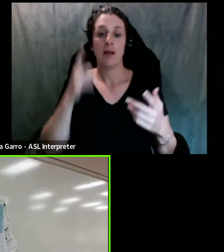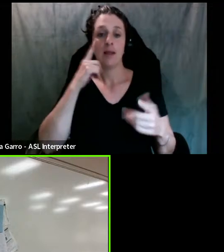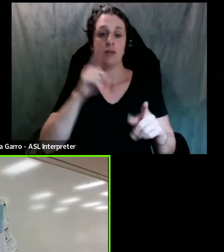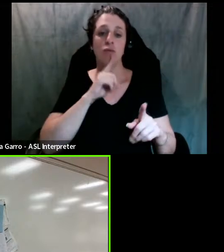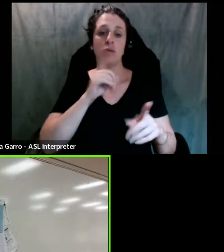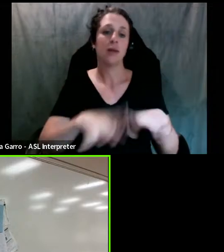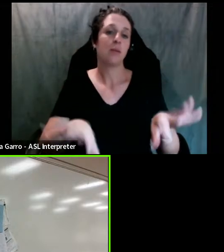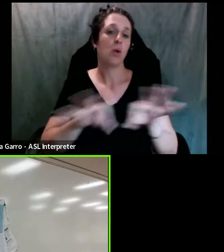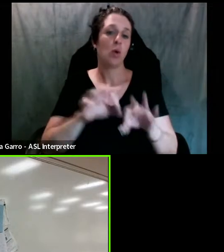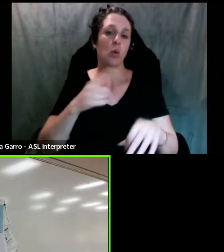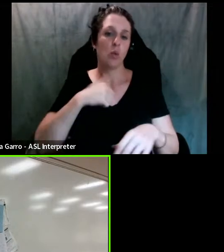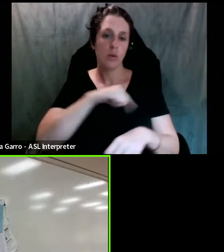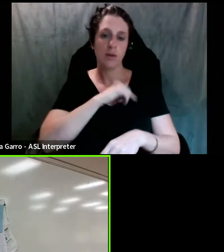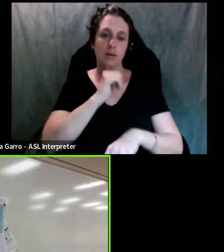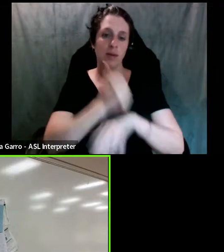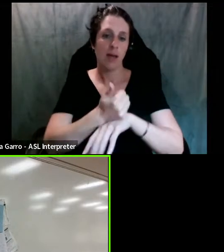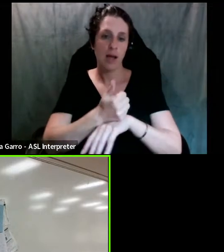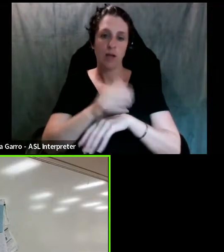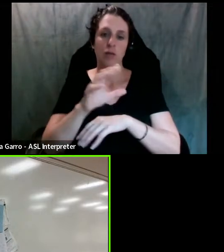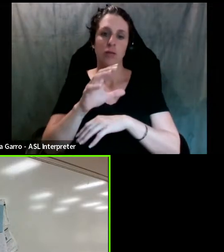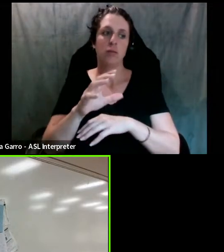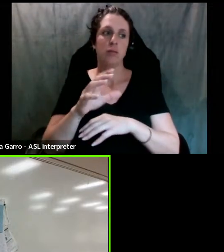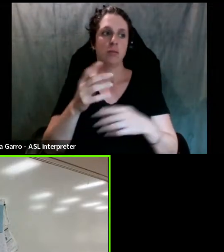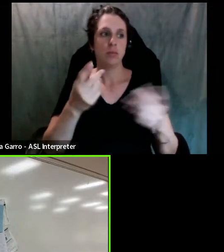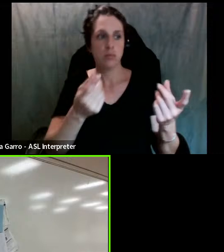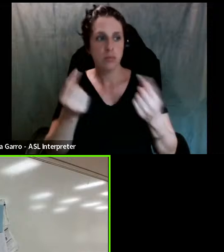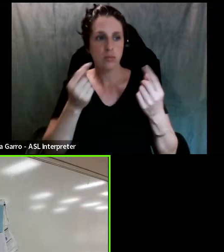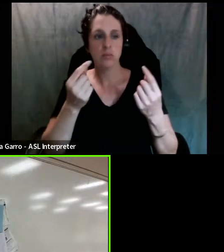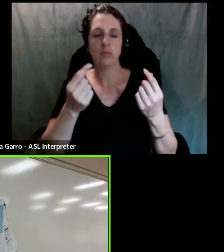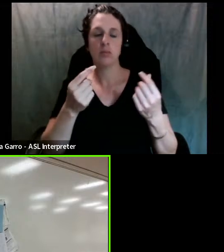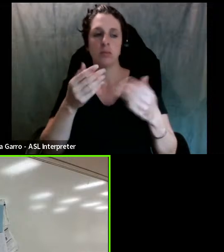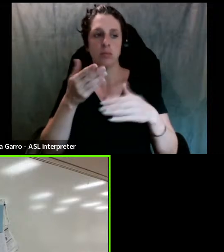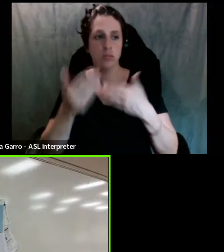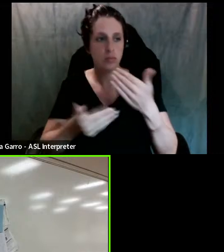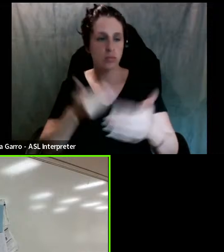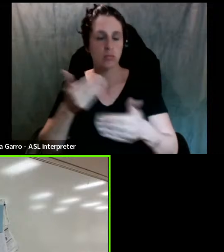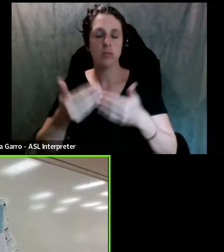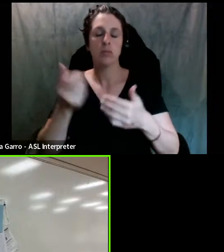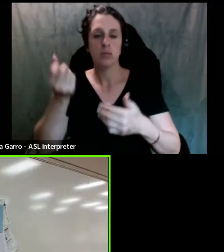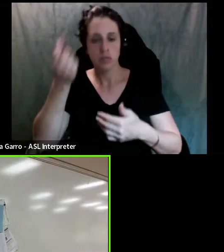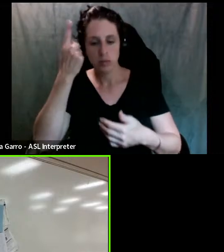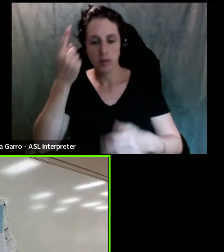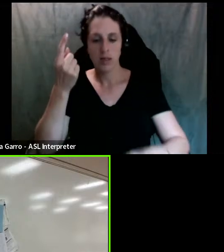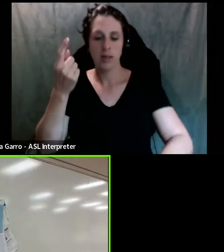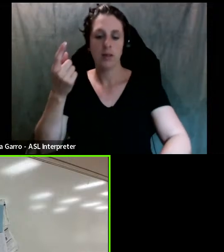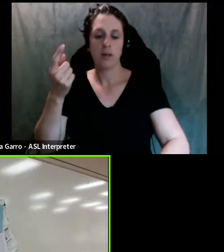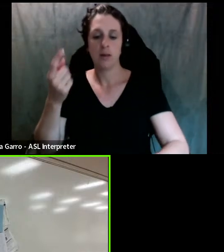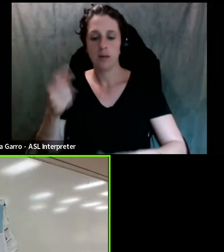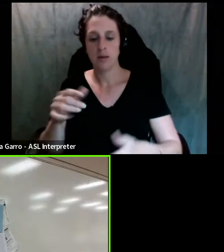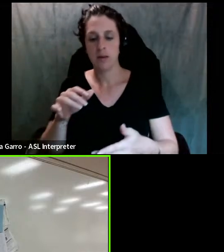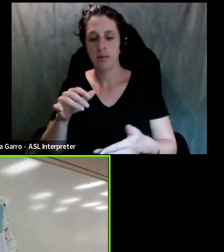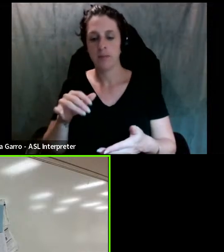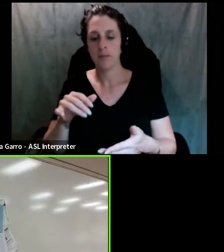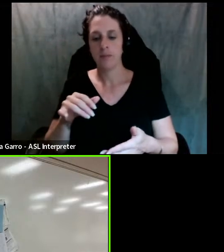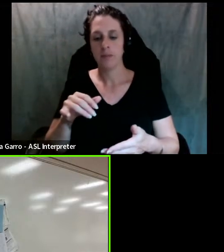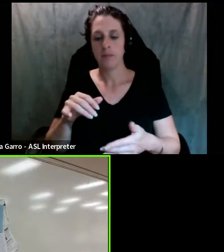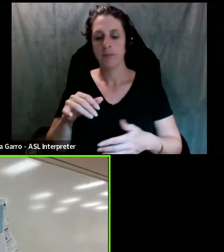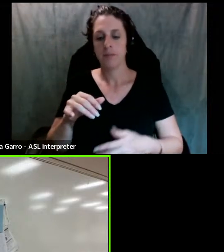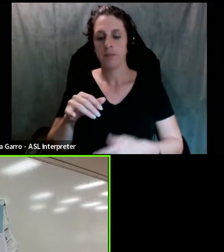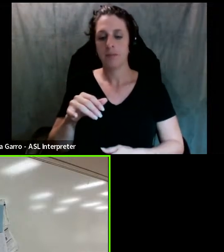we establish criteria, we establish protocols, and we establish understandings that are